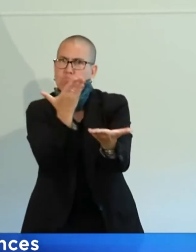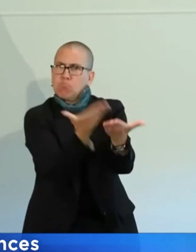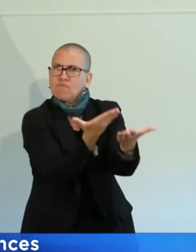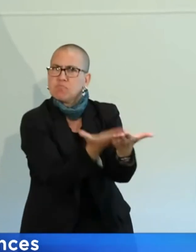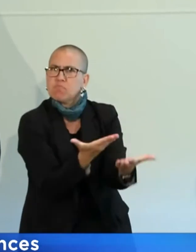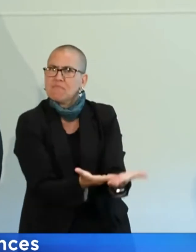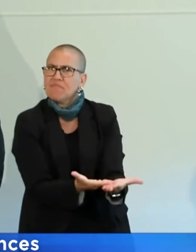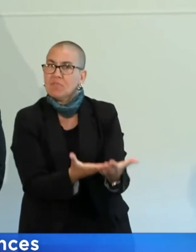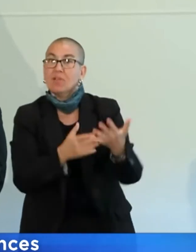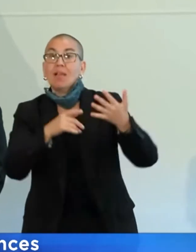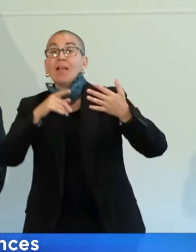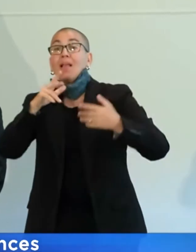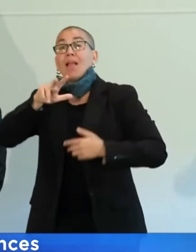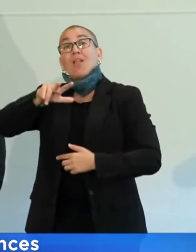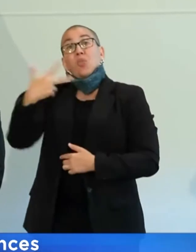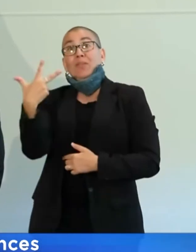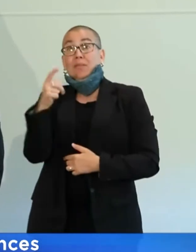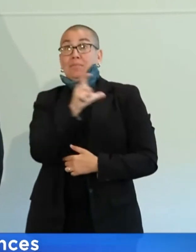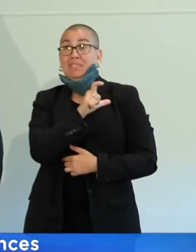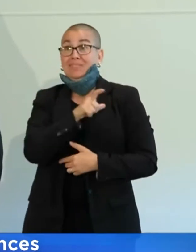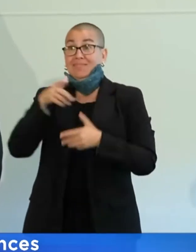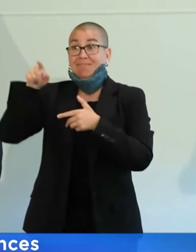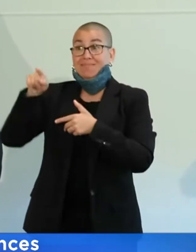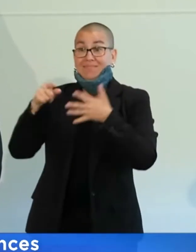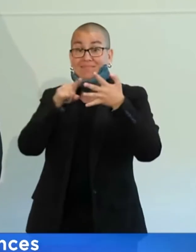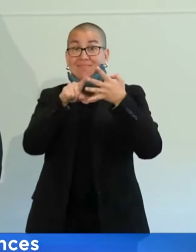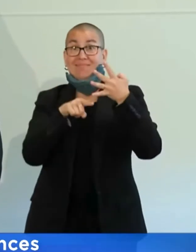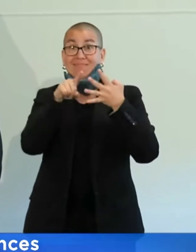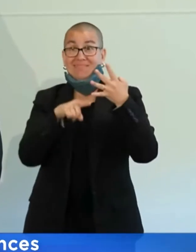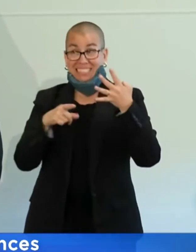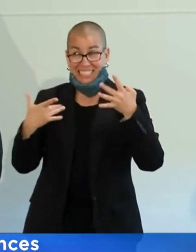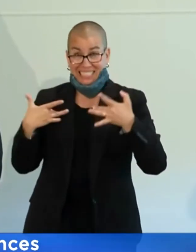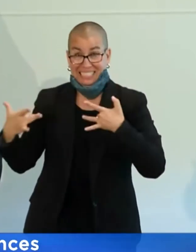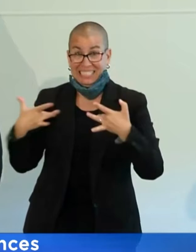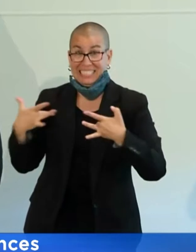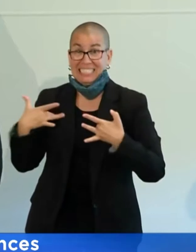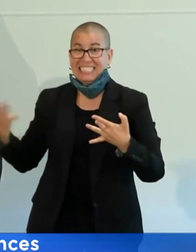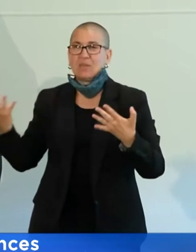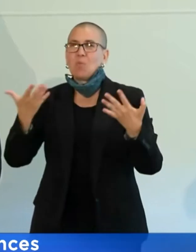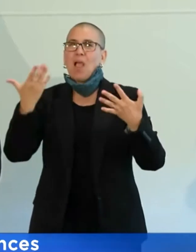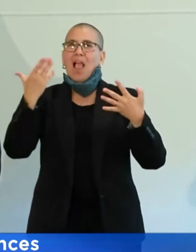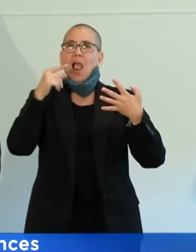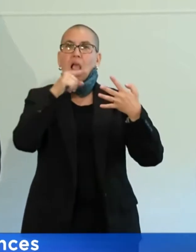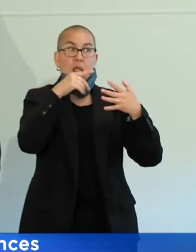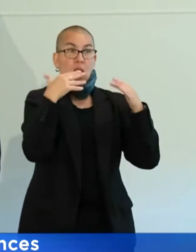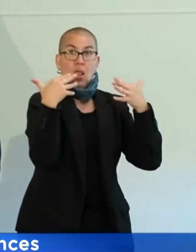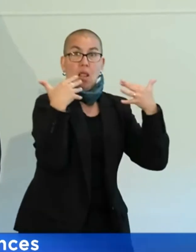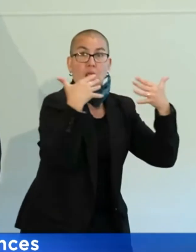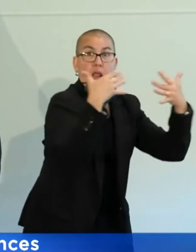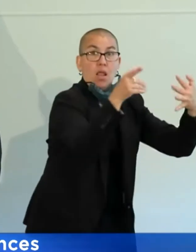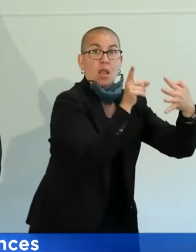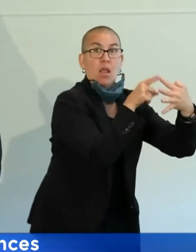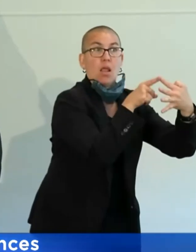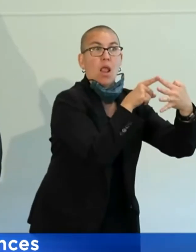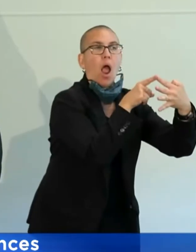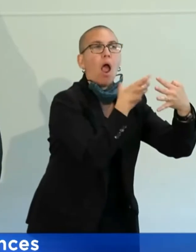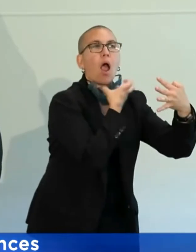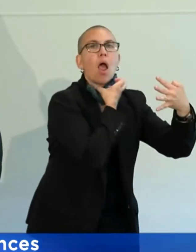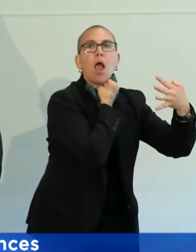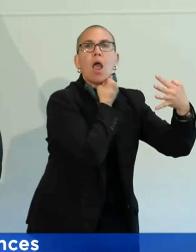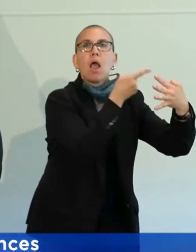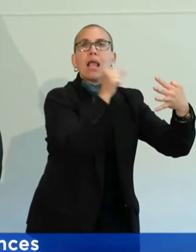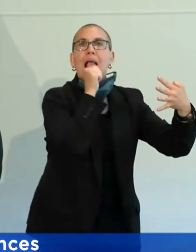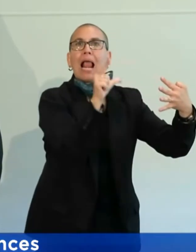Numerous acquittals, which acquittals in other cases, notably Rodney King case, which is a